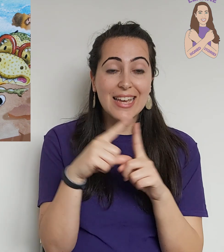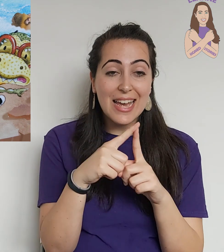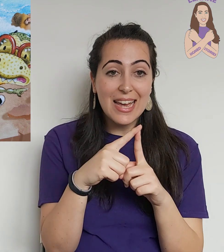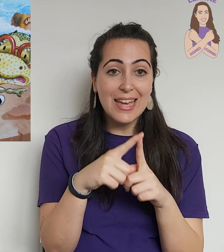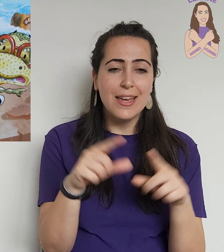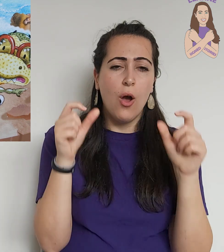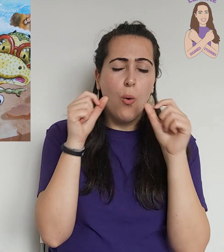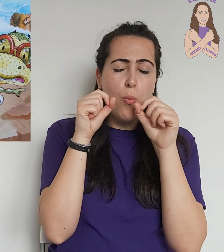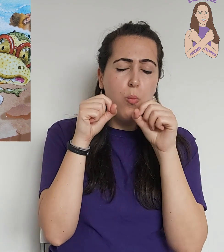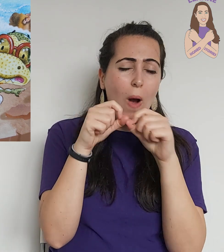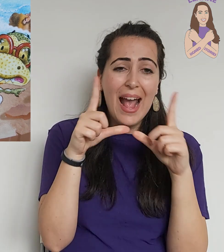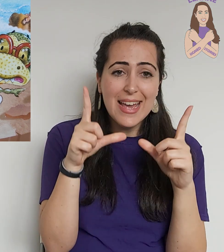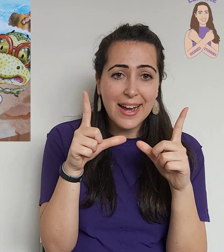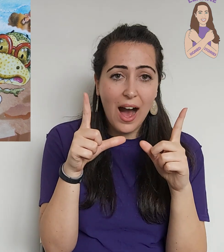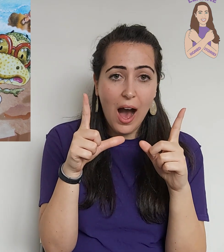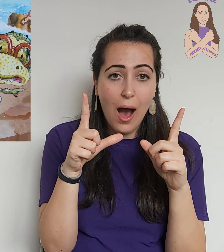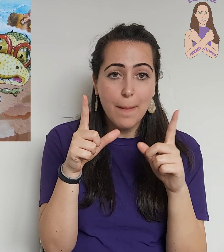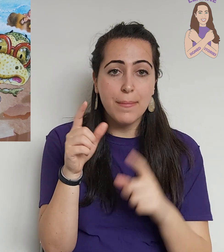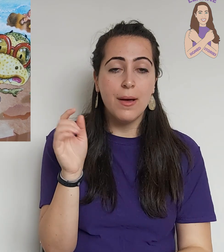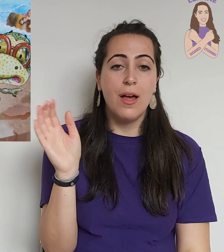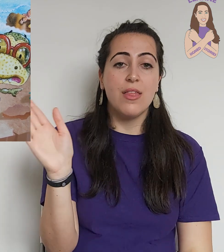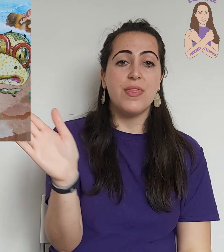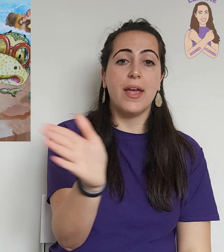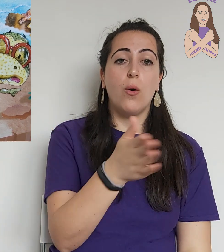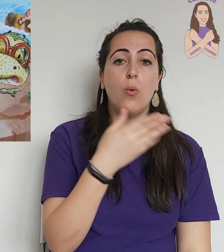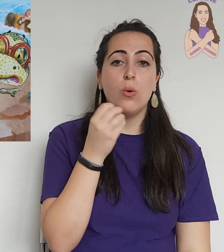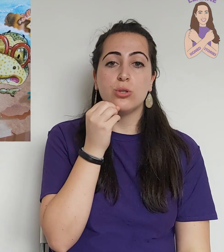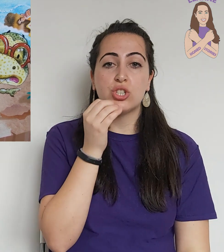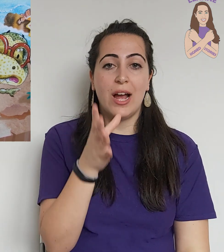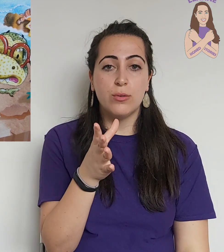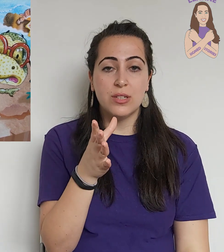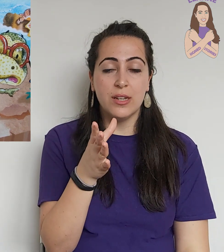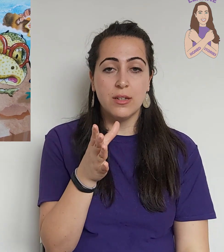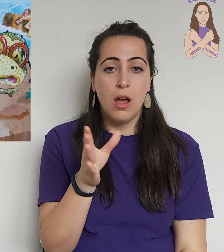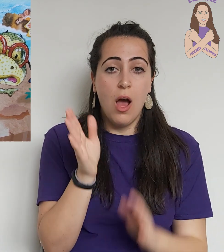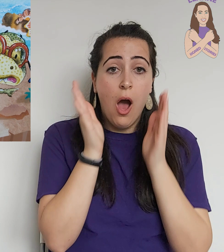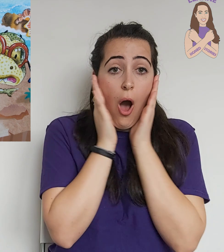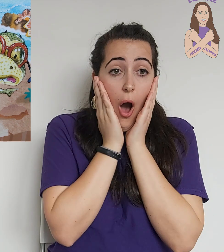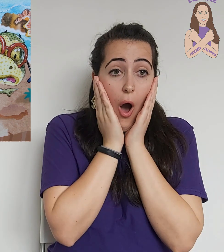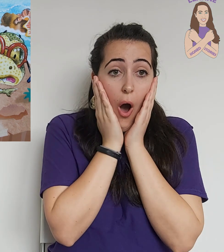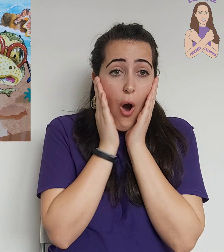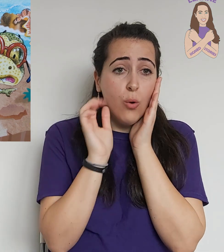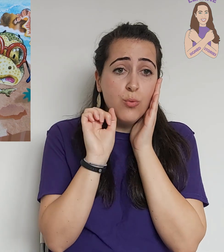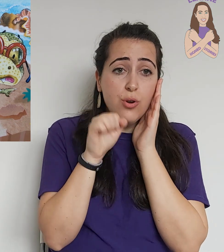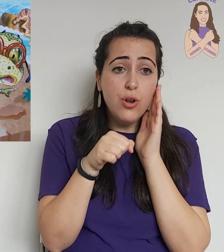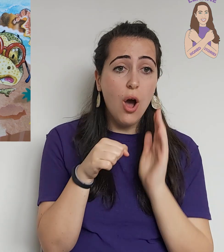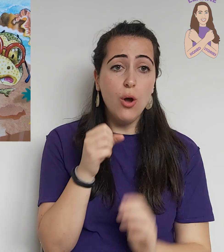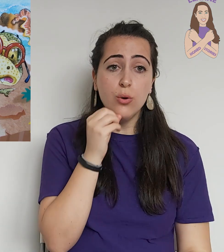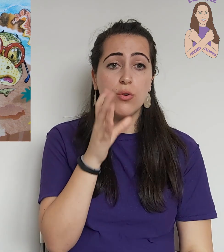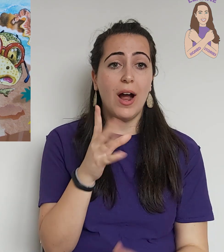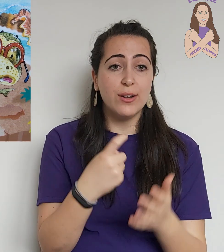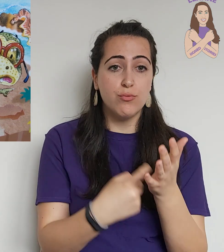"Dachy, wake up!" they all shouted. "Oh no!" cried